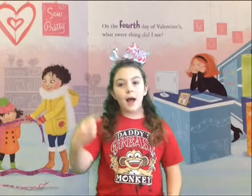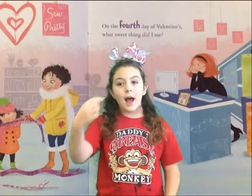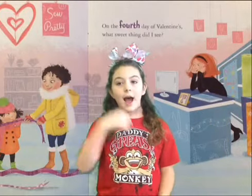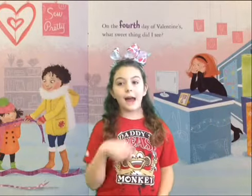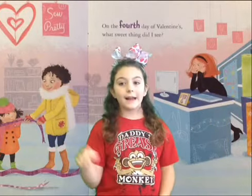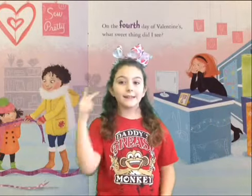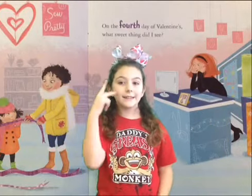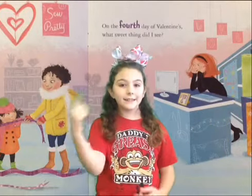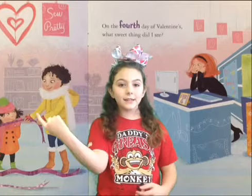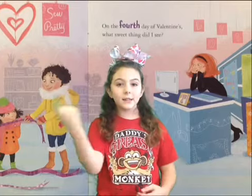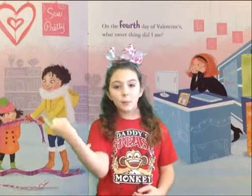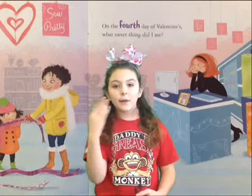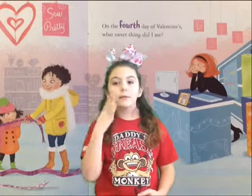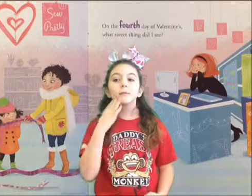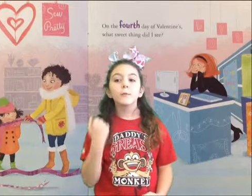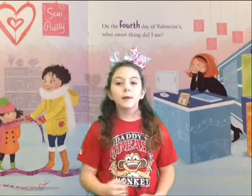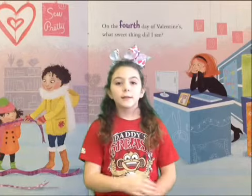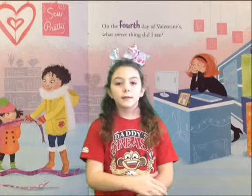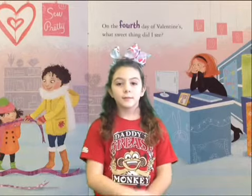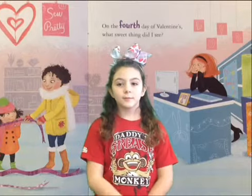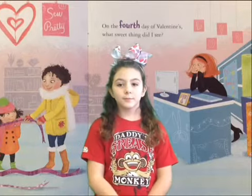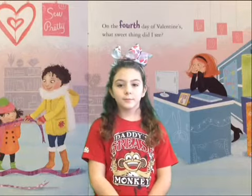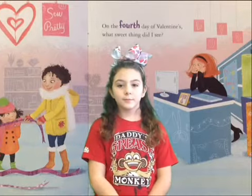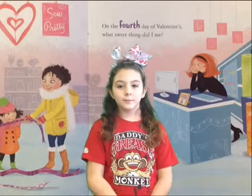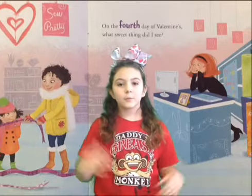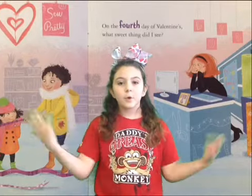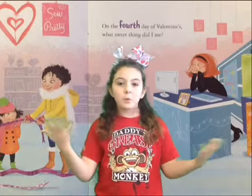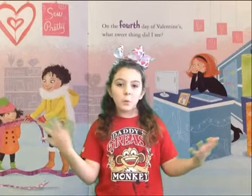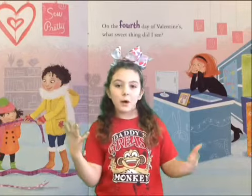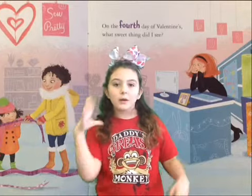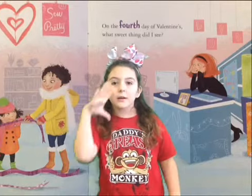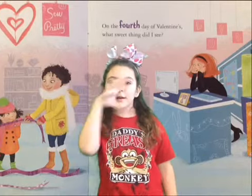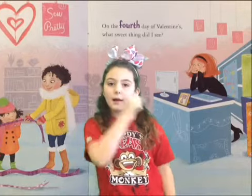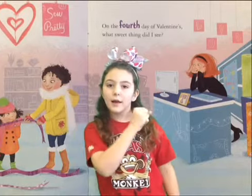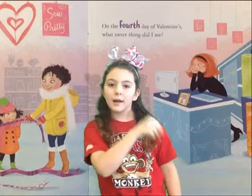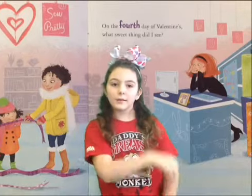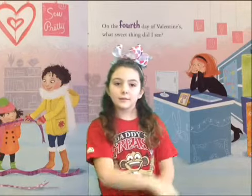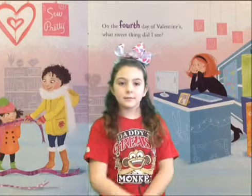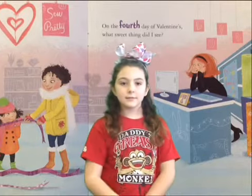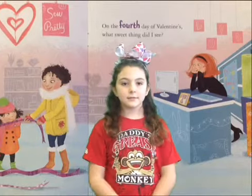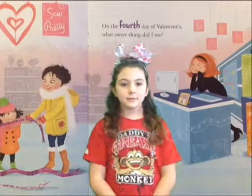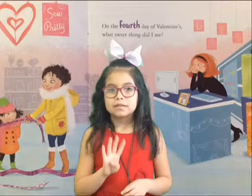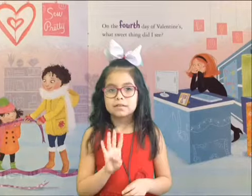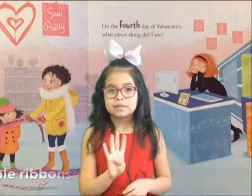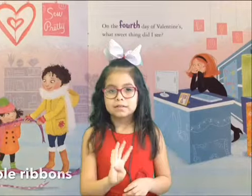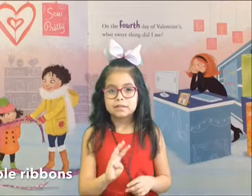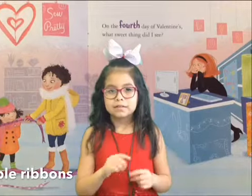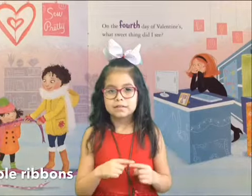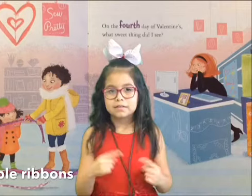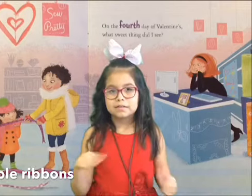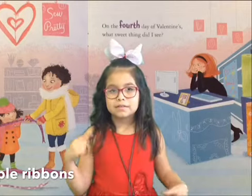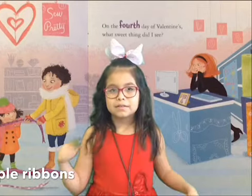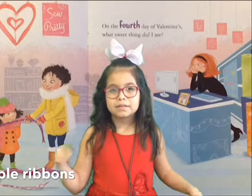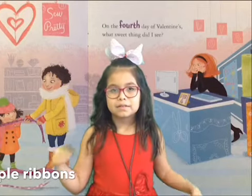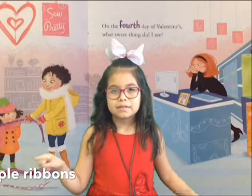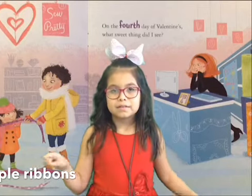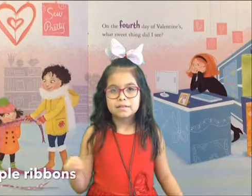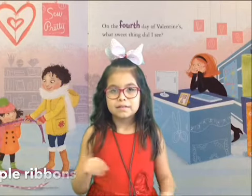On the fourth day of Valentine's Day, what sweet thing did I see? Four purple